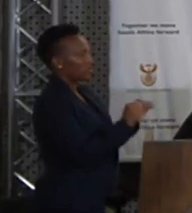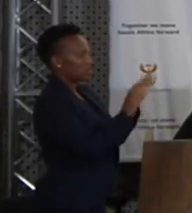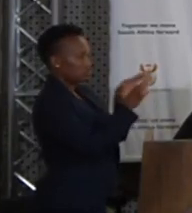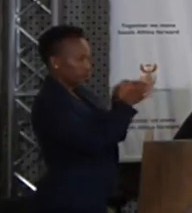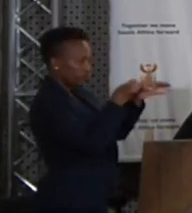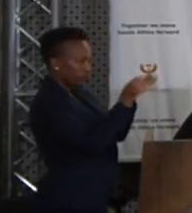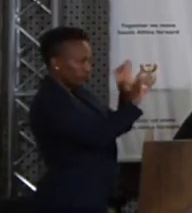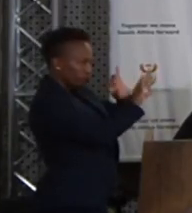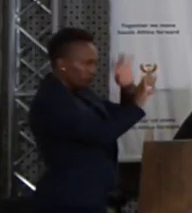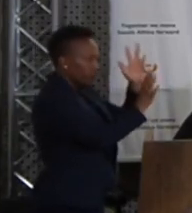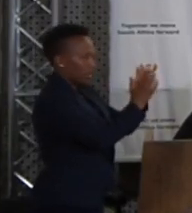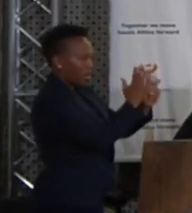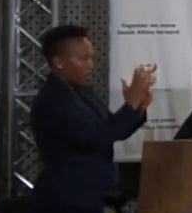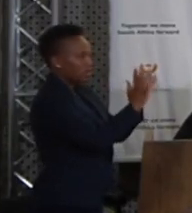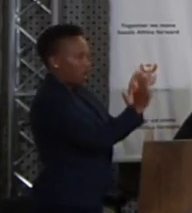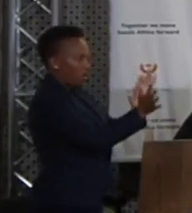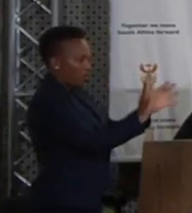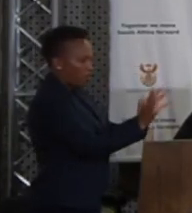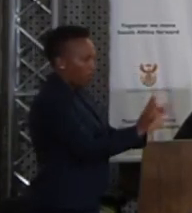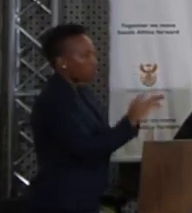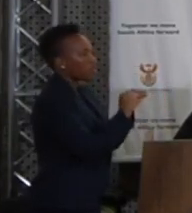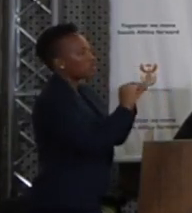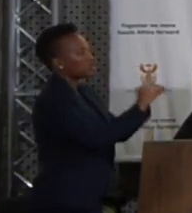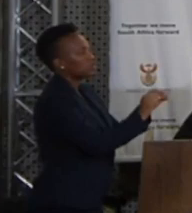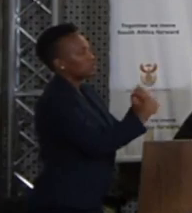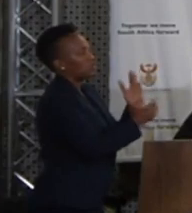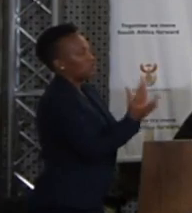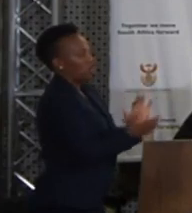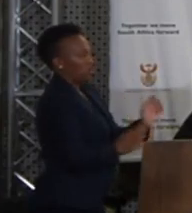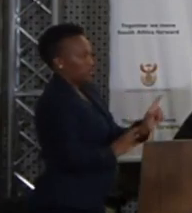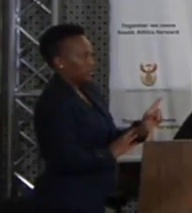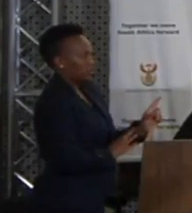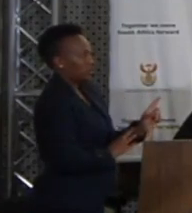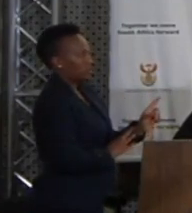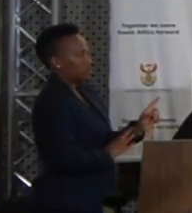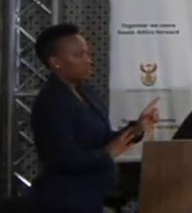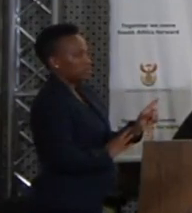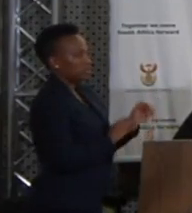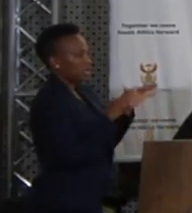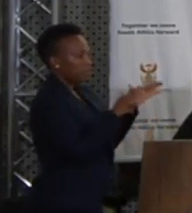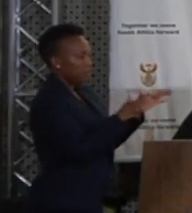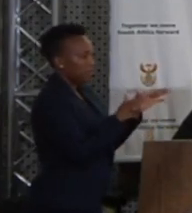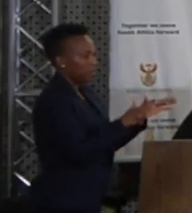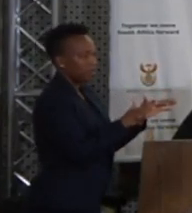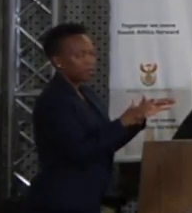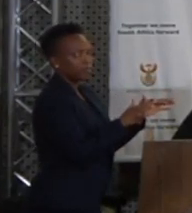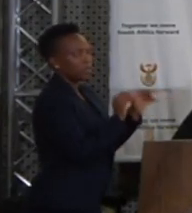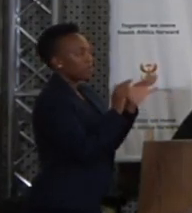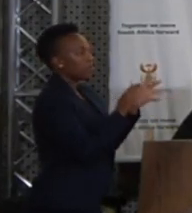our regulations, continuing to ensure that our people have got all